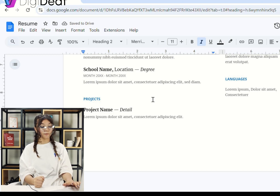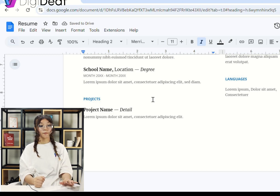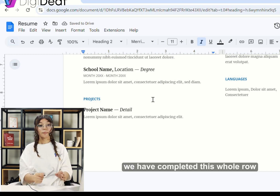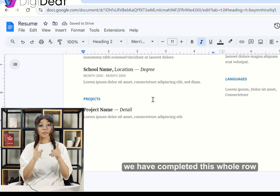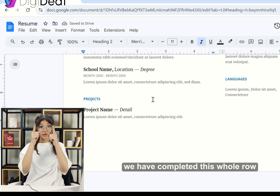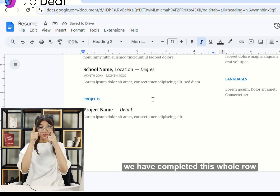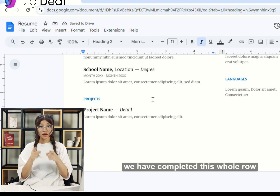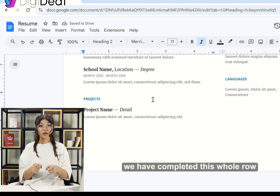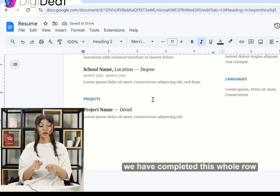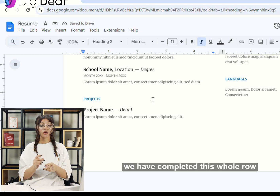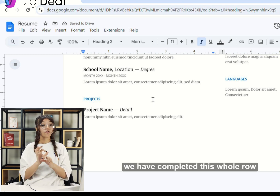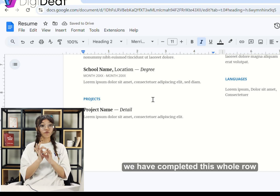We have completed this whole row.